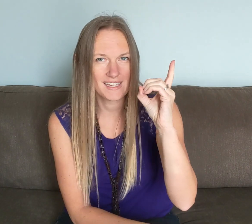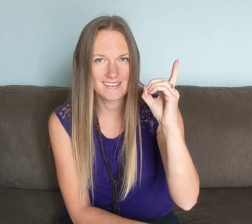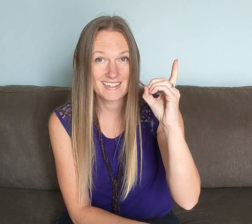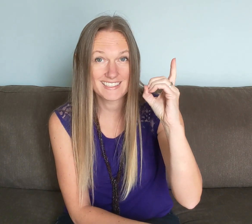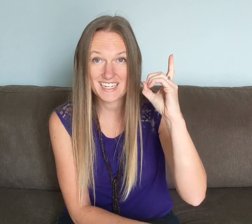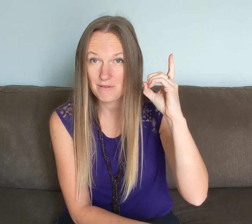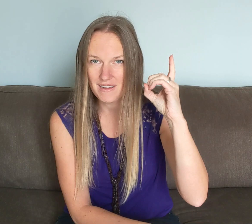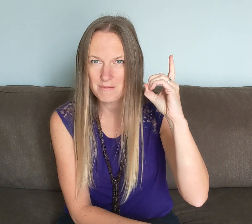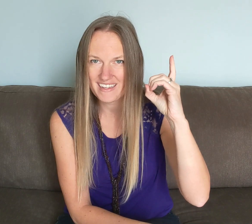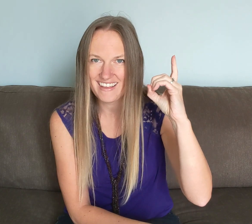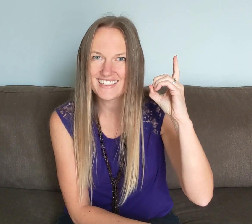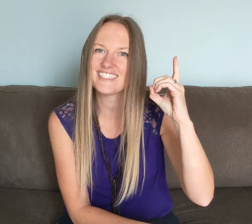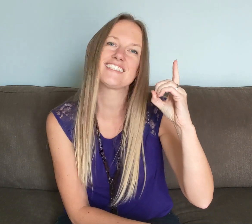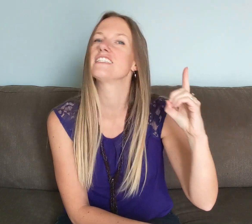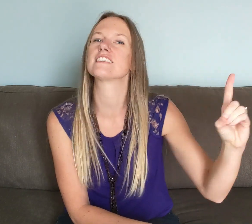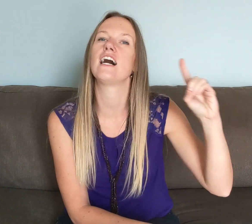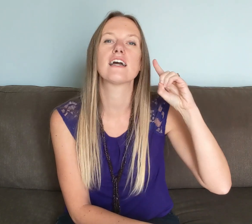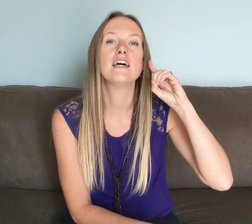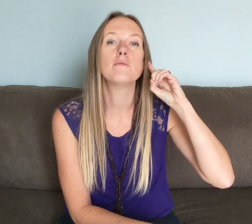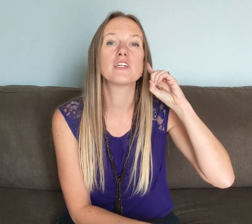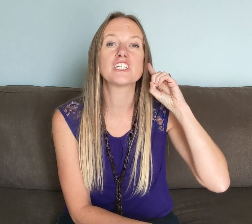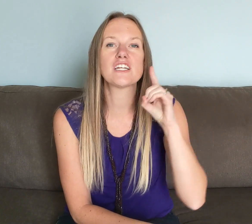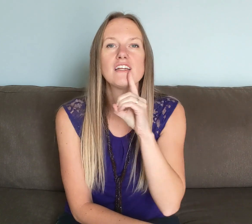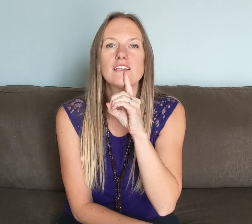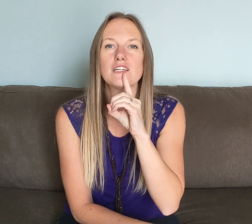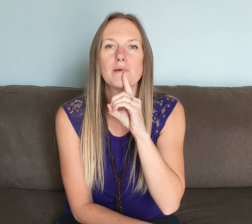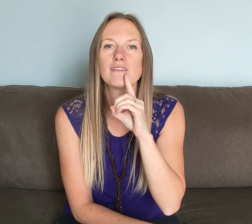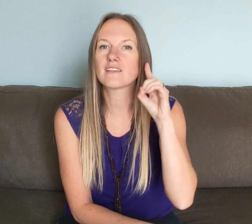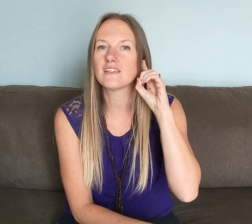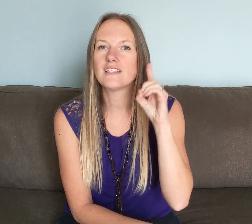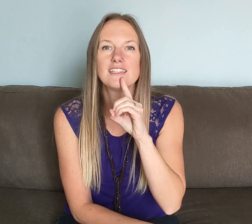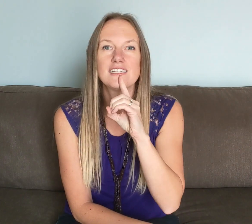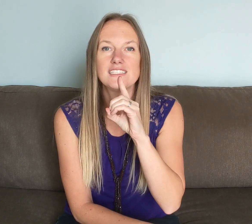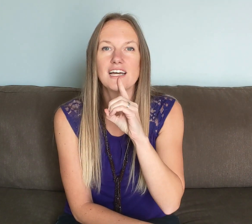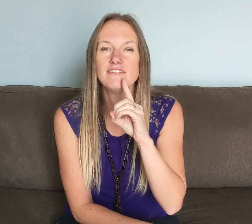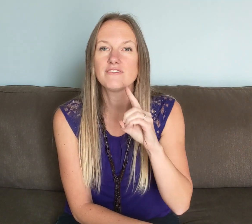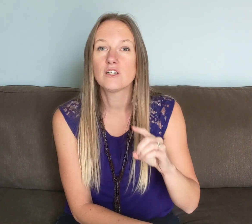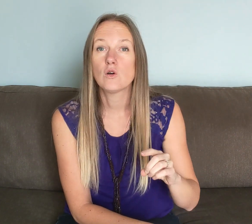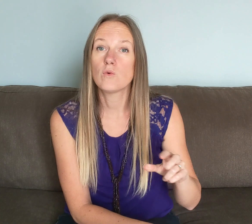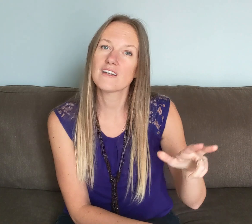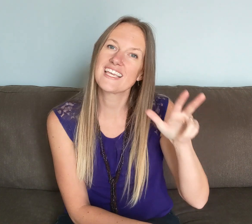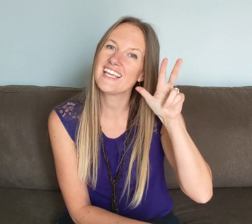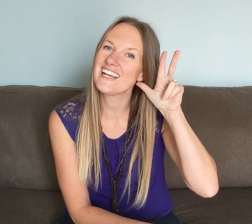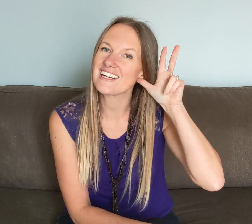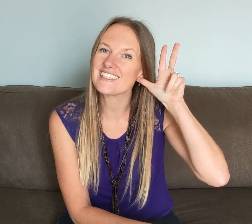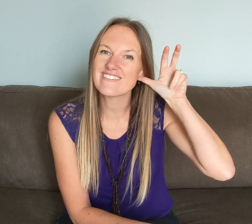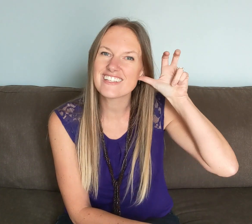making that D, right? We make a lot of D's in this song. Point to your ear and then your mouth. The deaf will hear. And then for